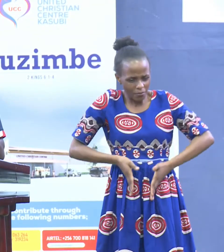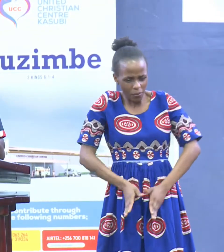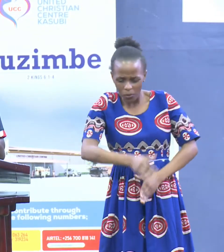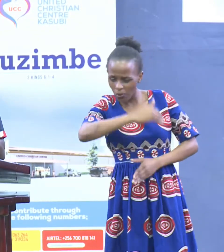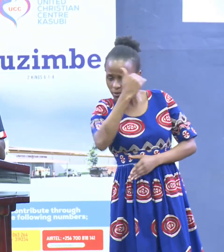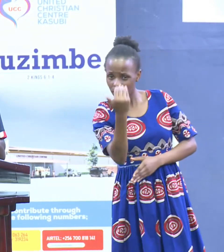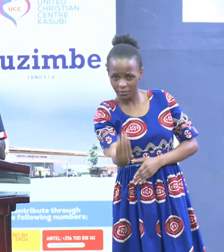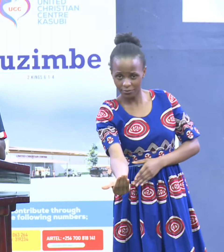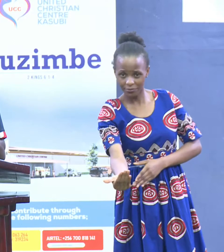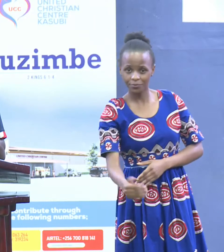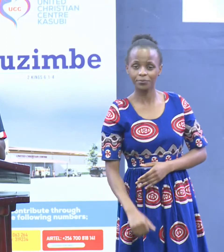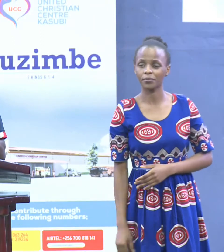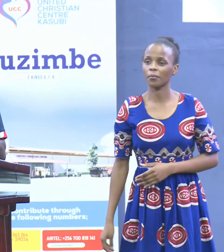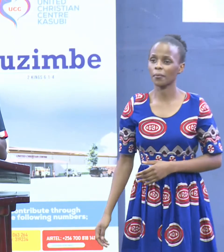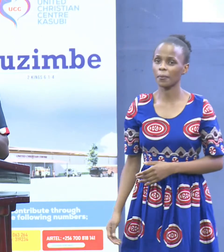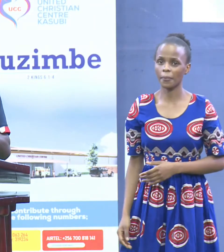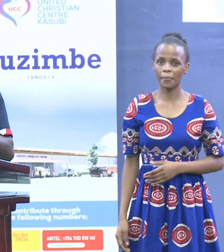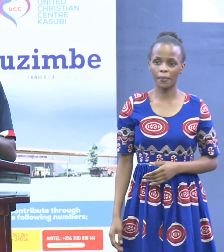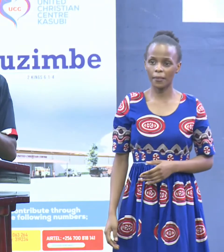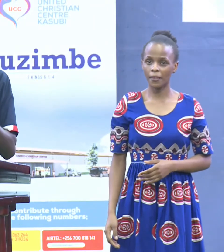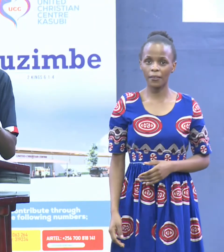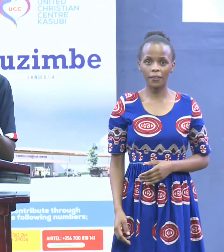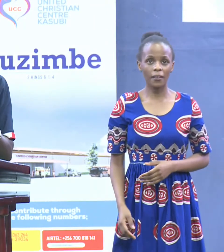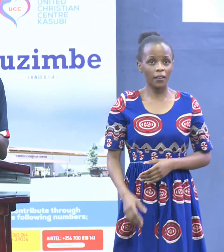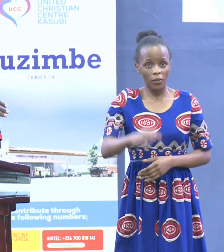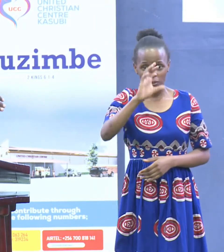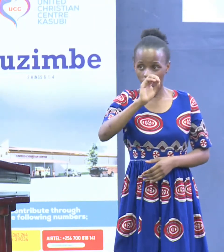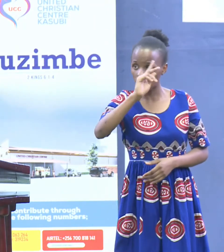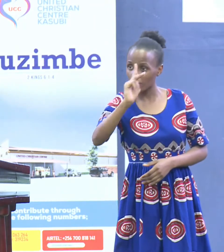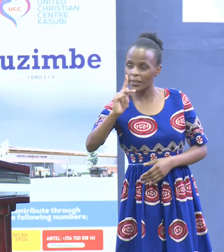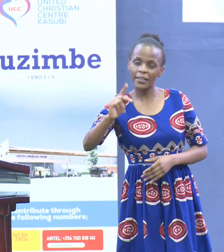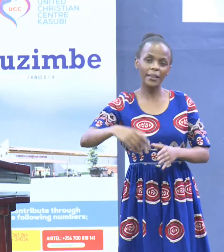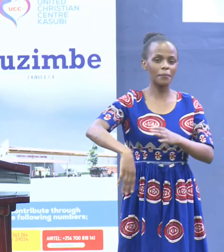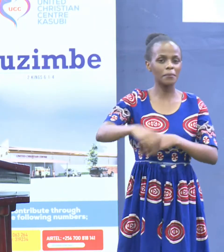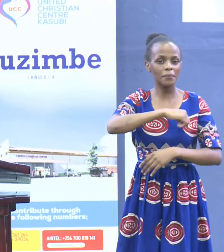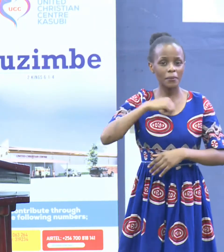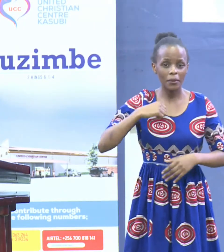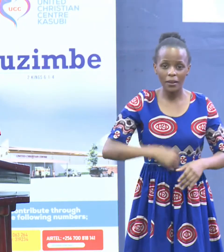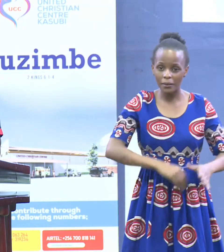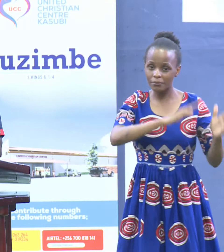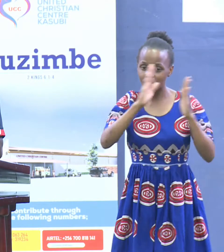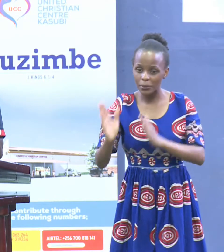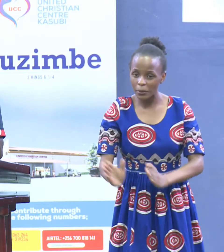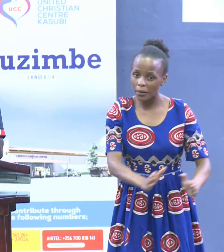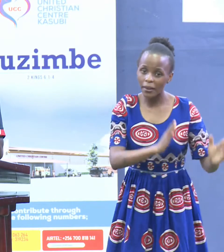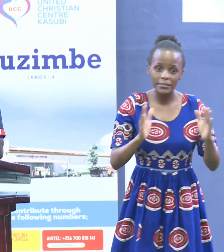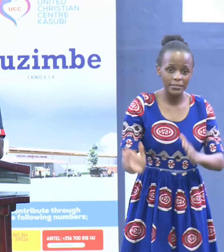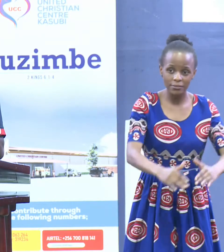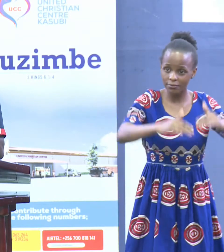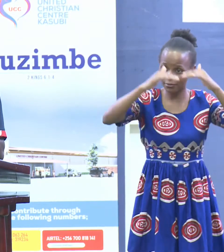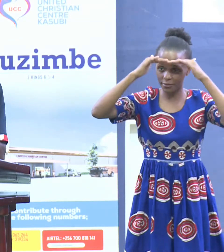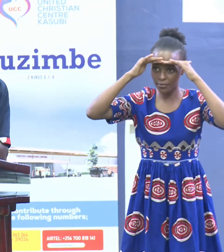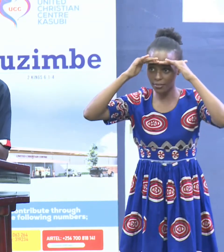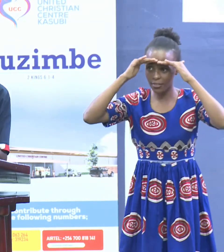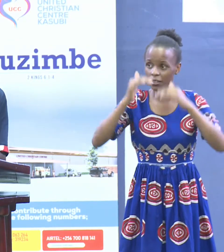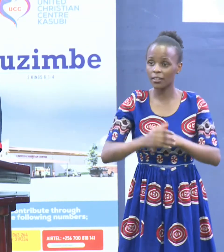the blessing of his father for the firstborn. Kale ateka teka Yakobo. Let's say he prepares, she prepares